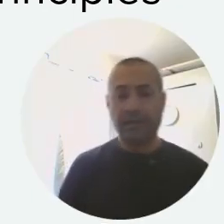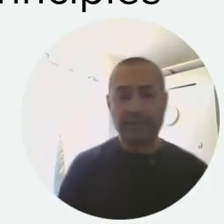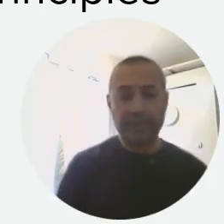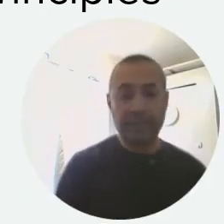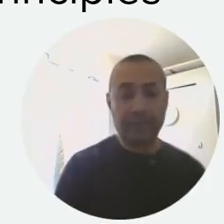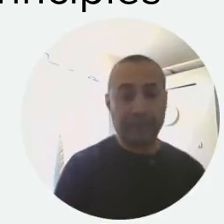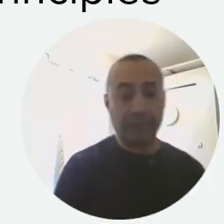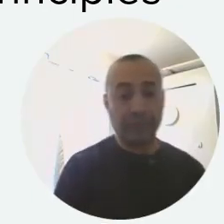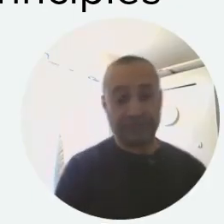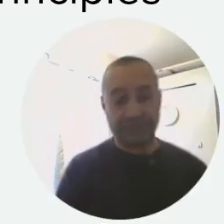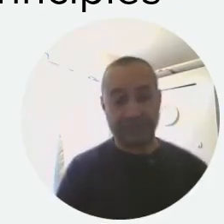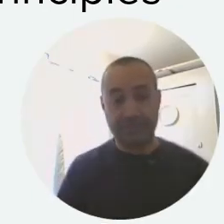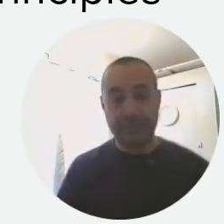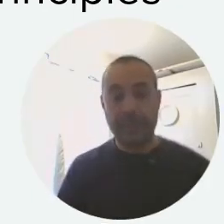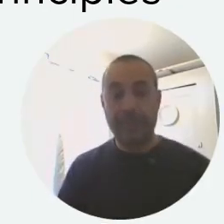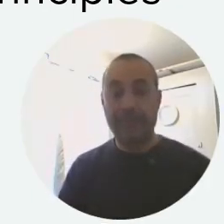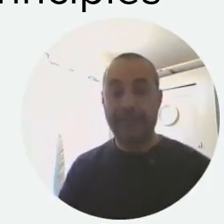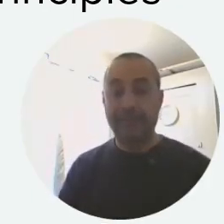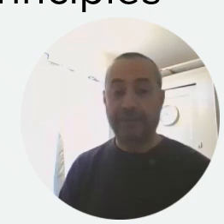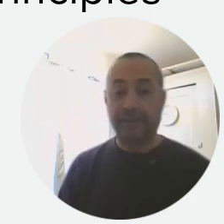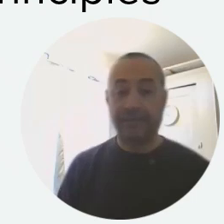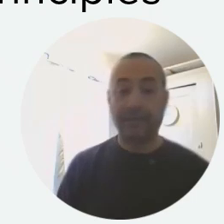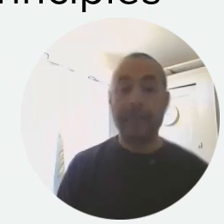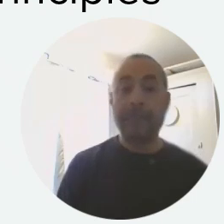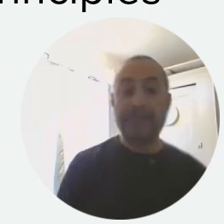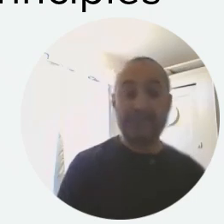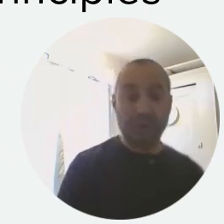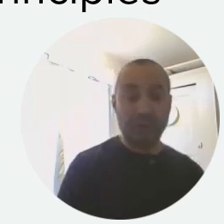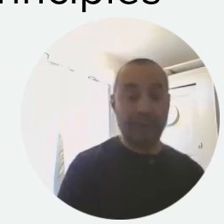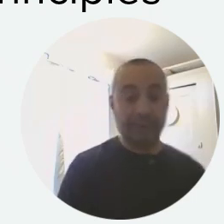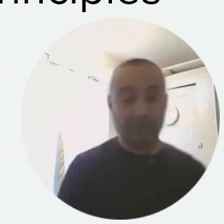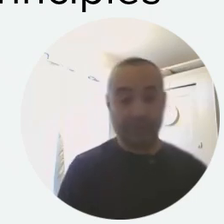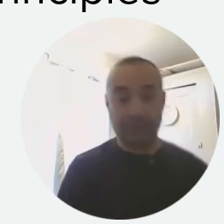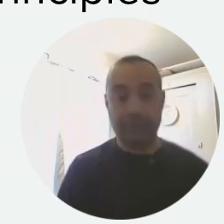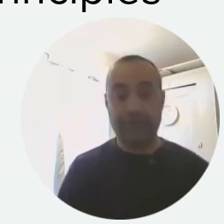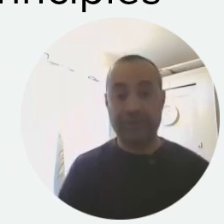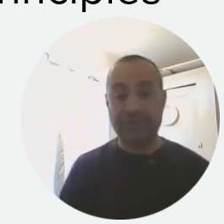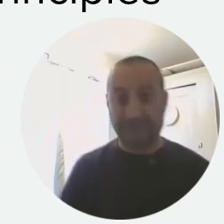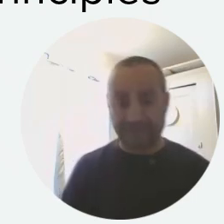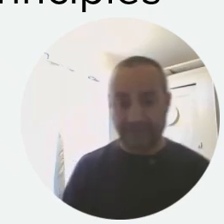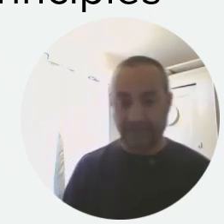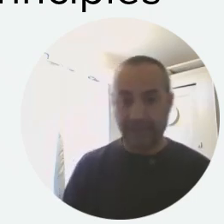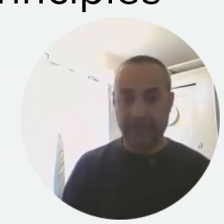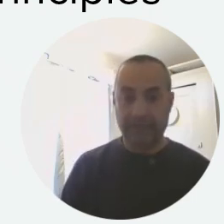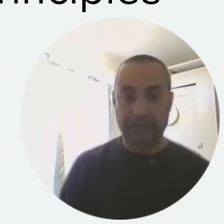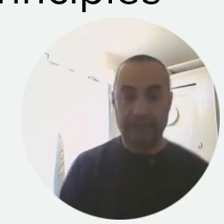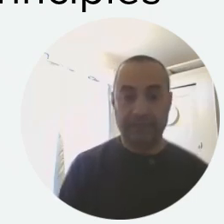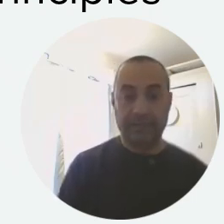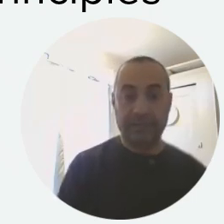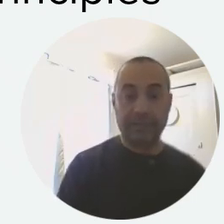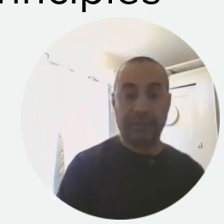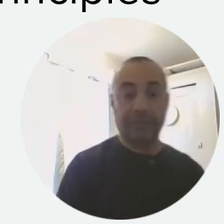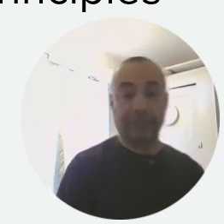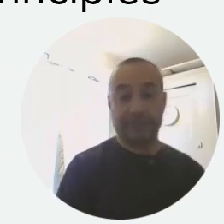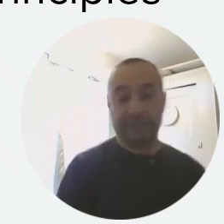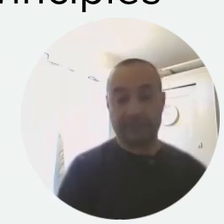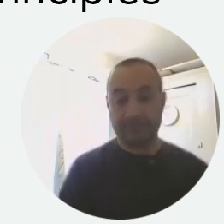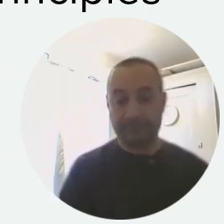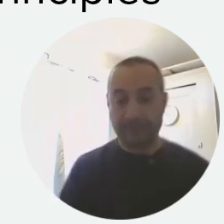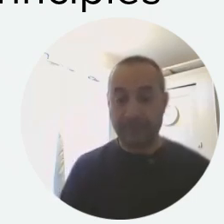Another frequent criticism is that PECs may not be suitable for Gestalt language processors,